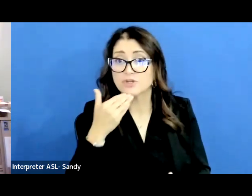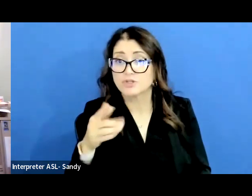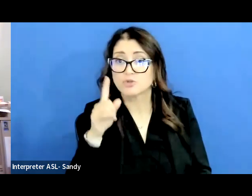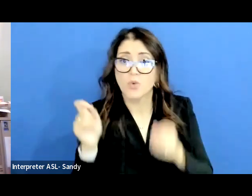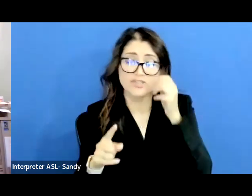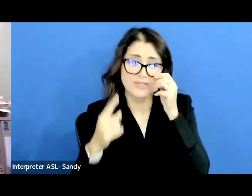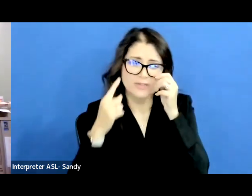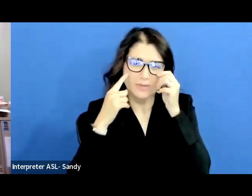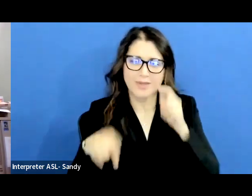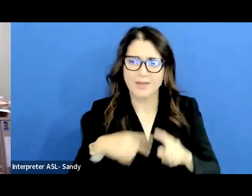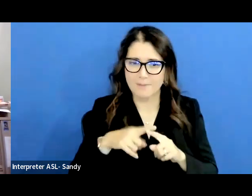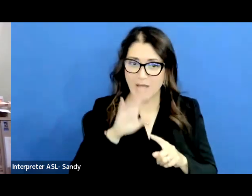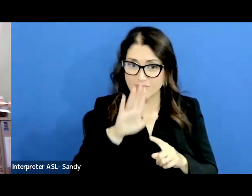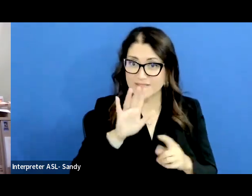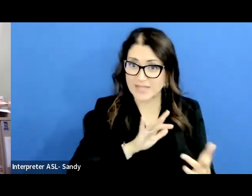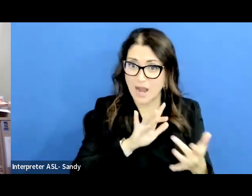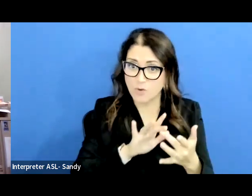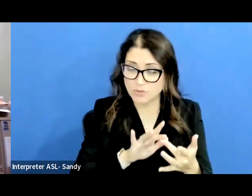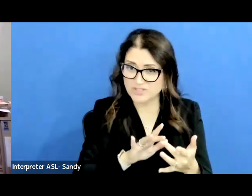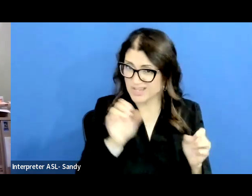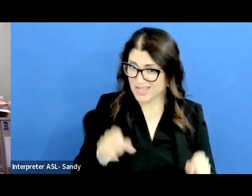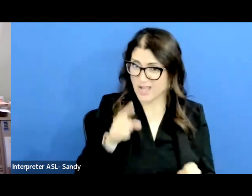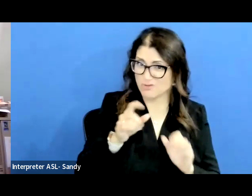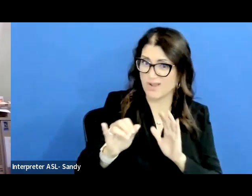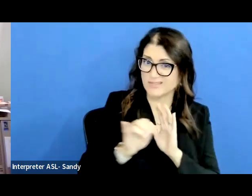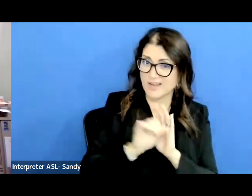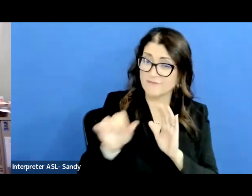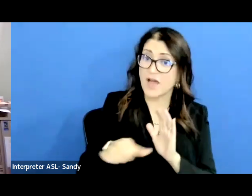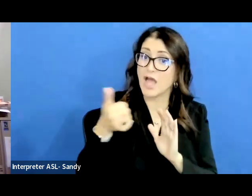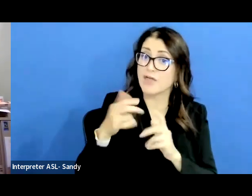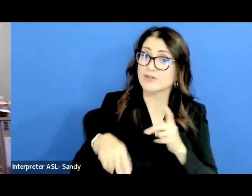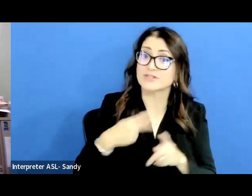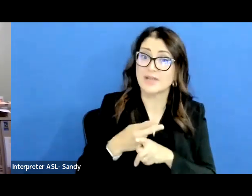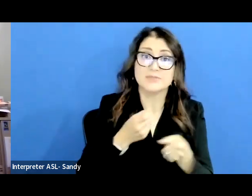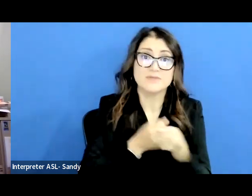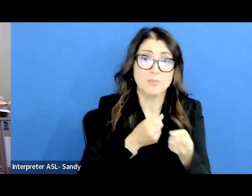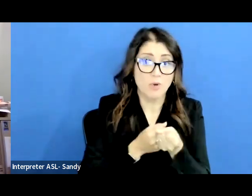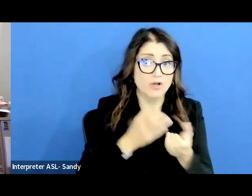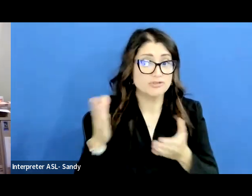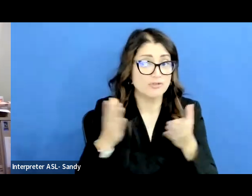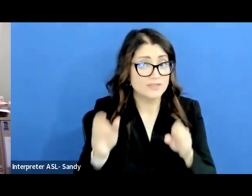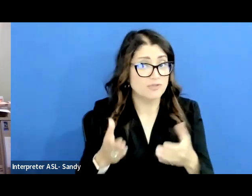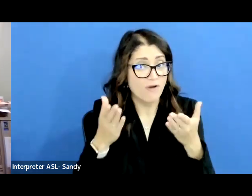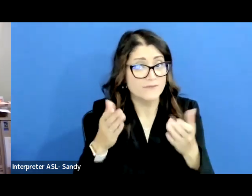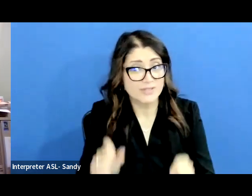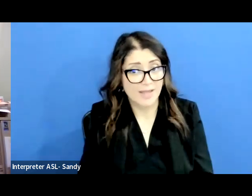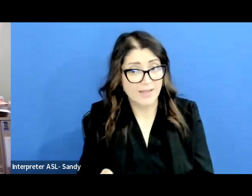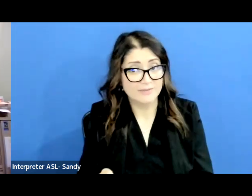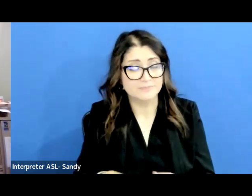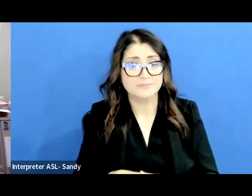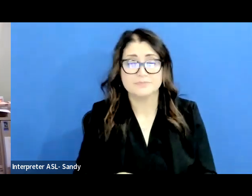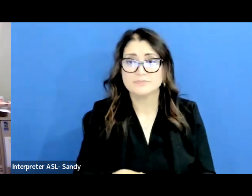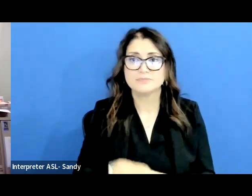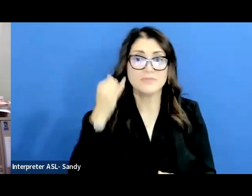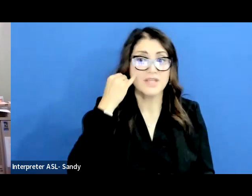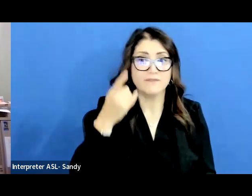this outreach is, are you able to identify other types of support services that you can offer if